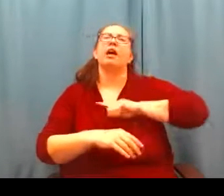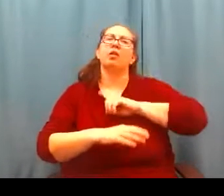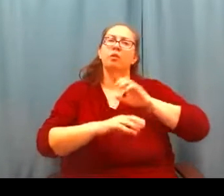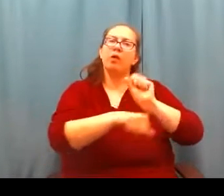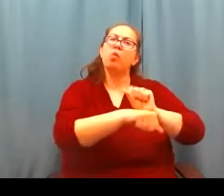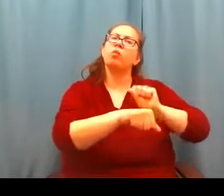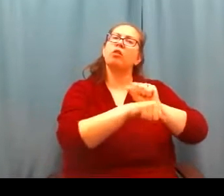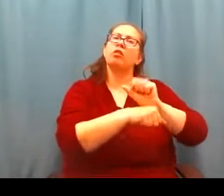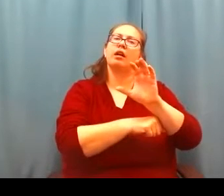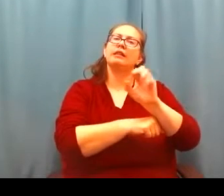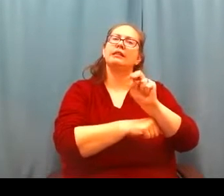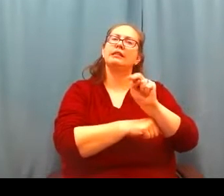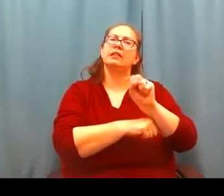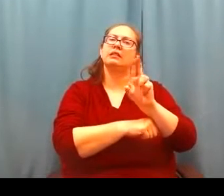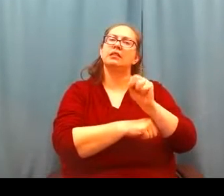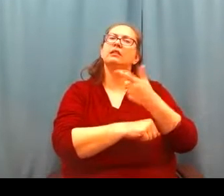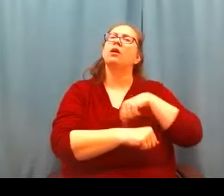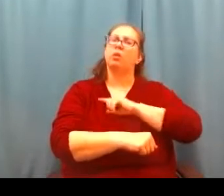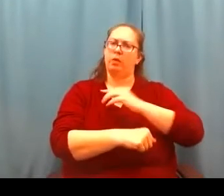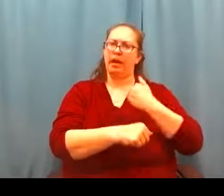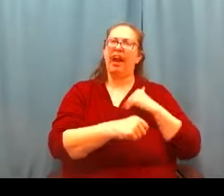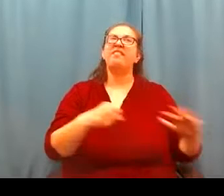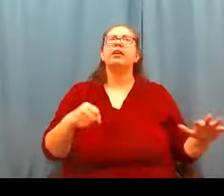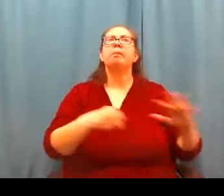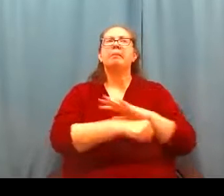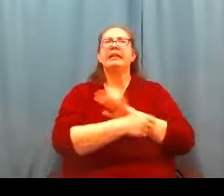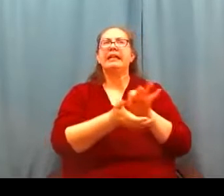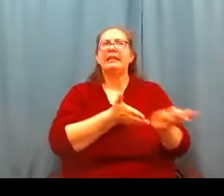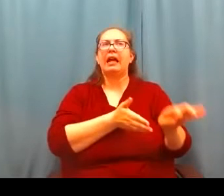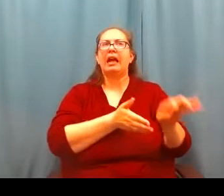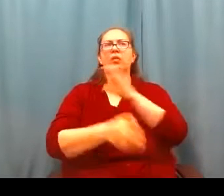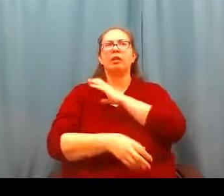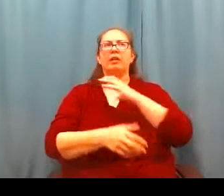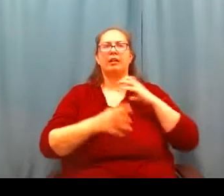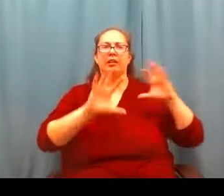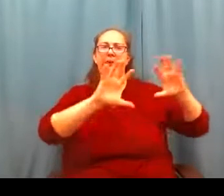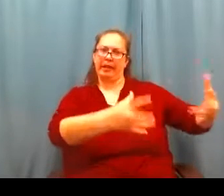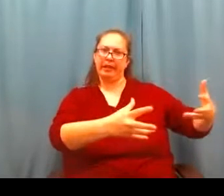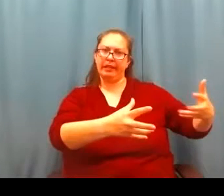a complete count committee. We had a call just last week